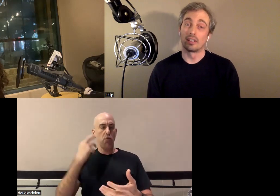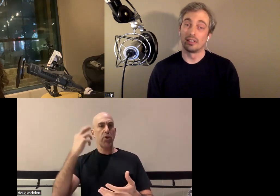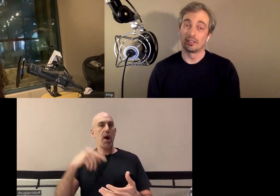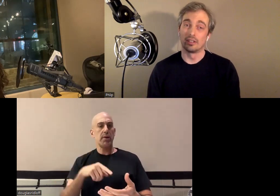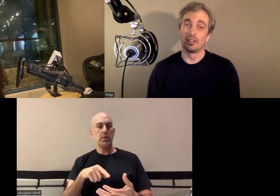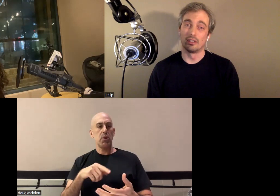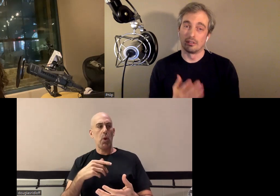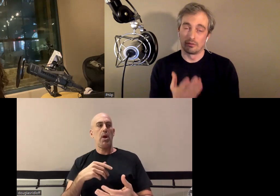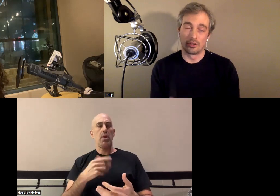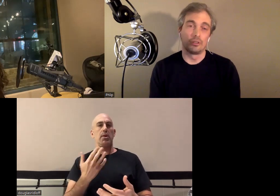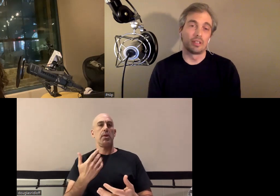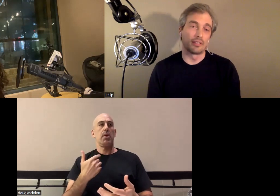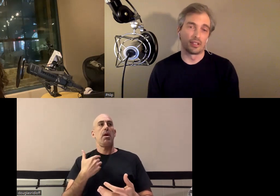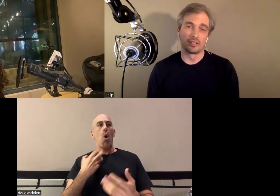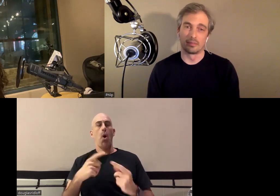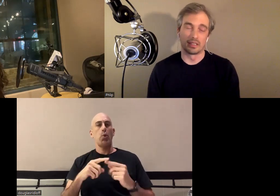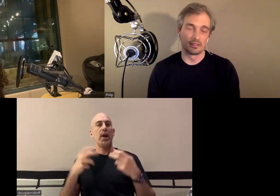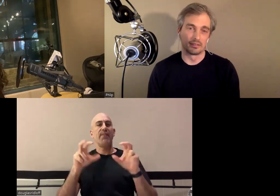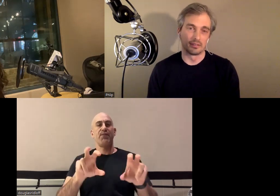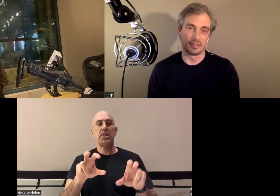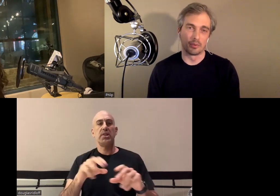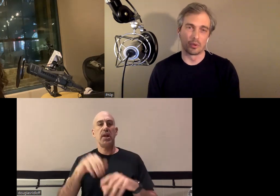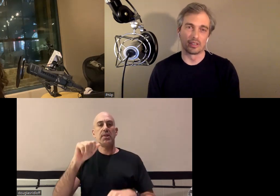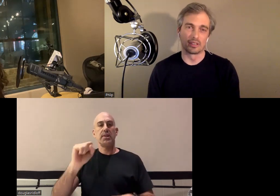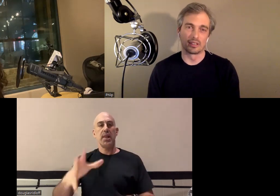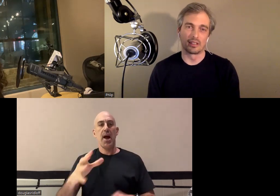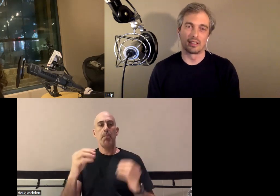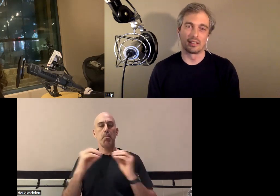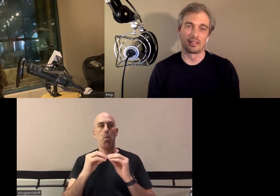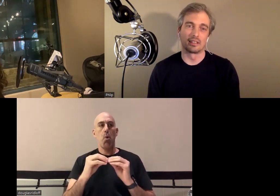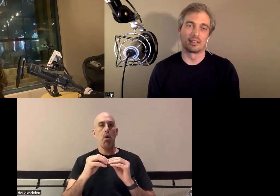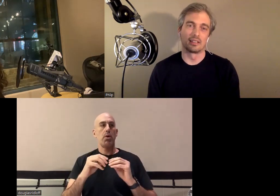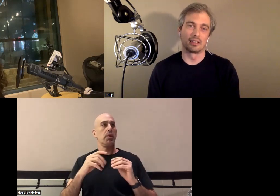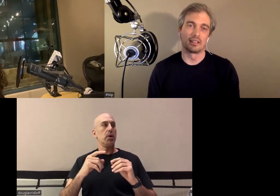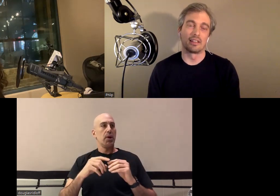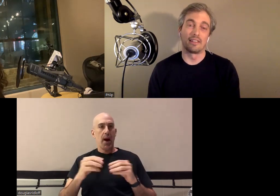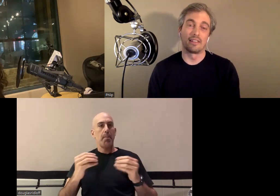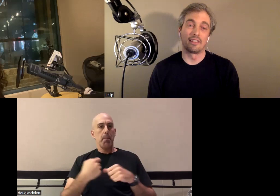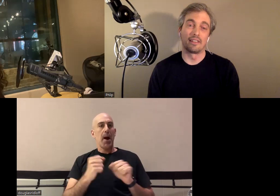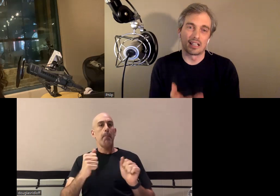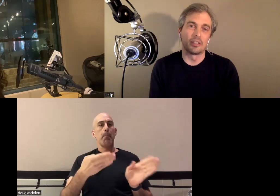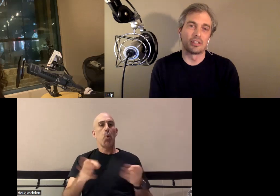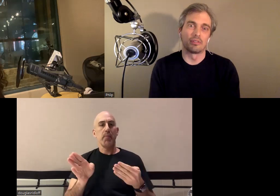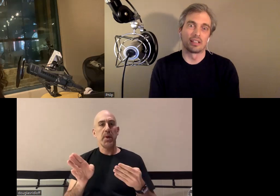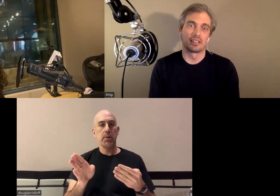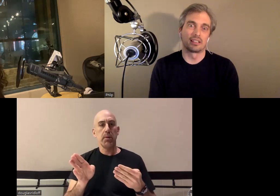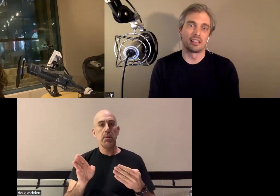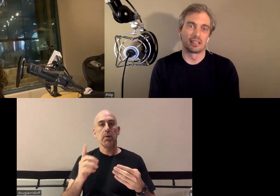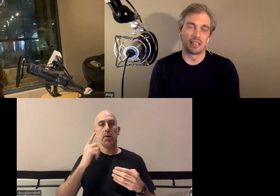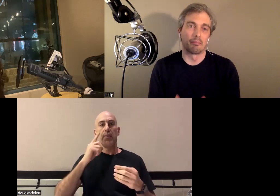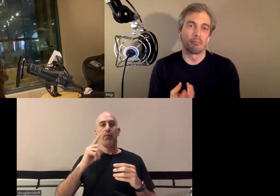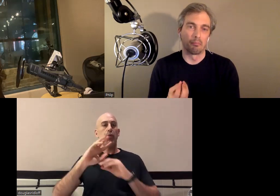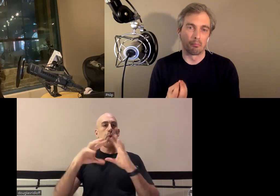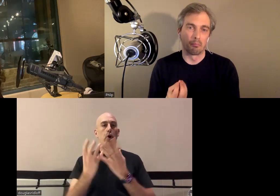You know, I've got these two deaf sons of mine, these boys, and that caused me to invest